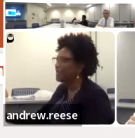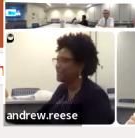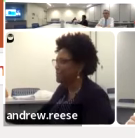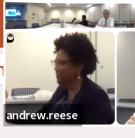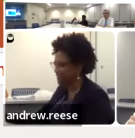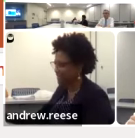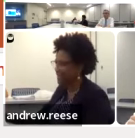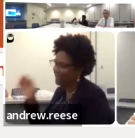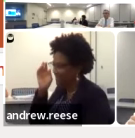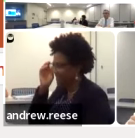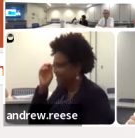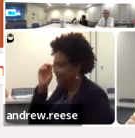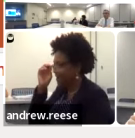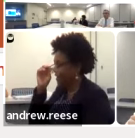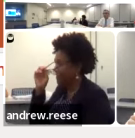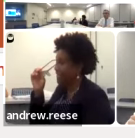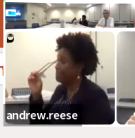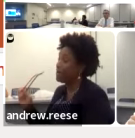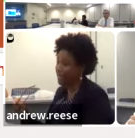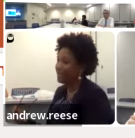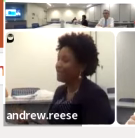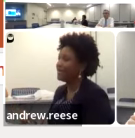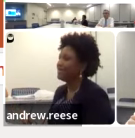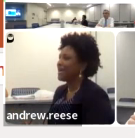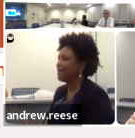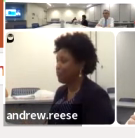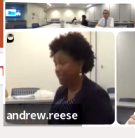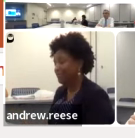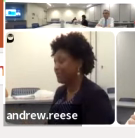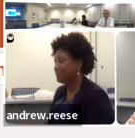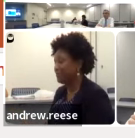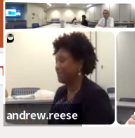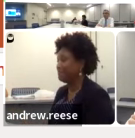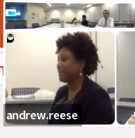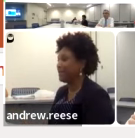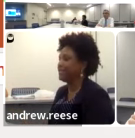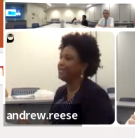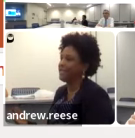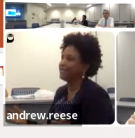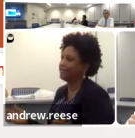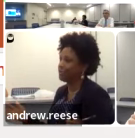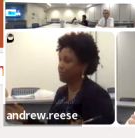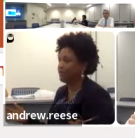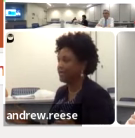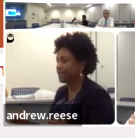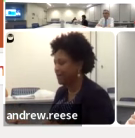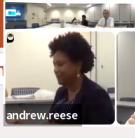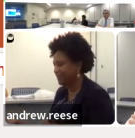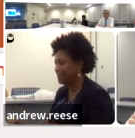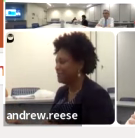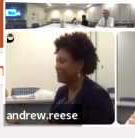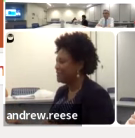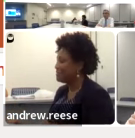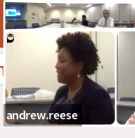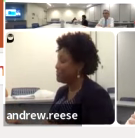For that same person, the mother had wanted me to put him in DDS supervised